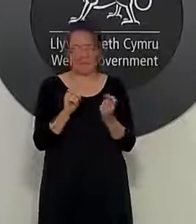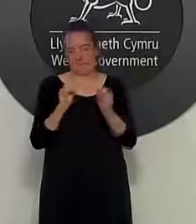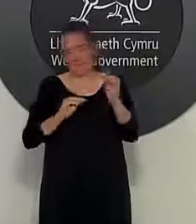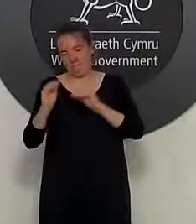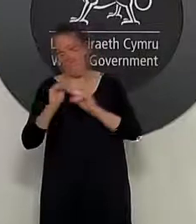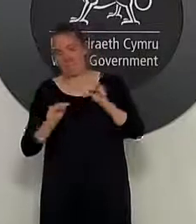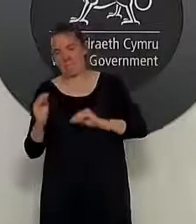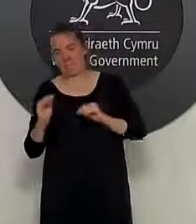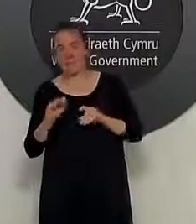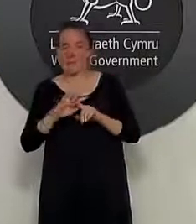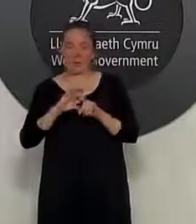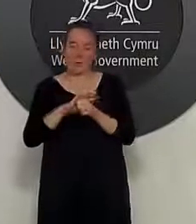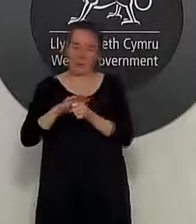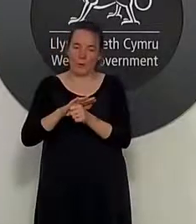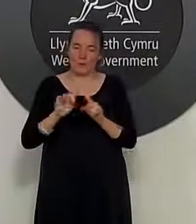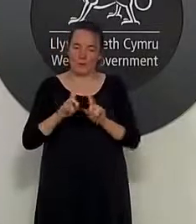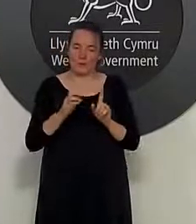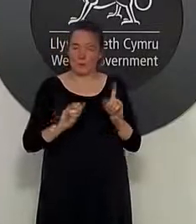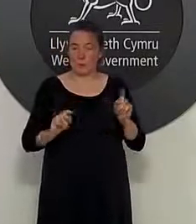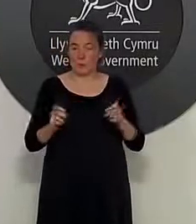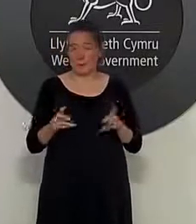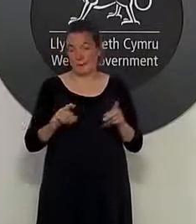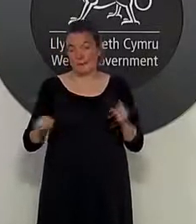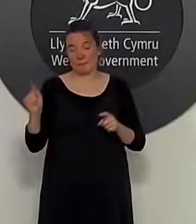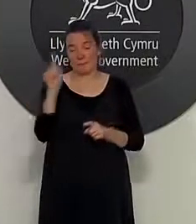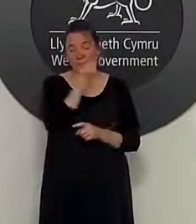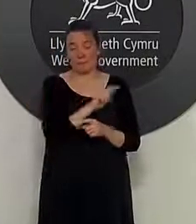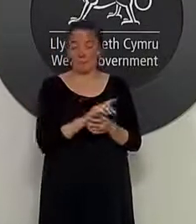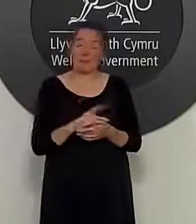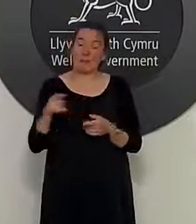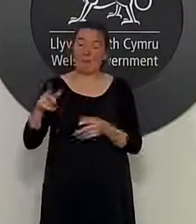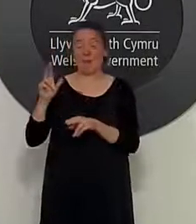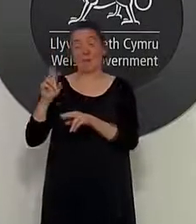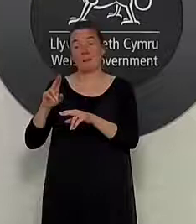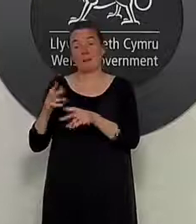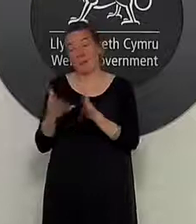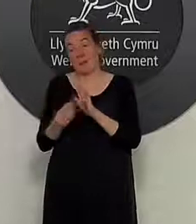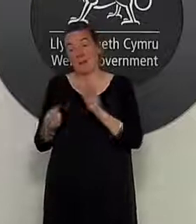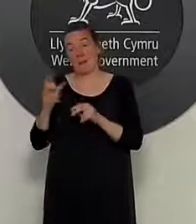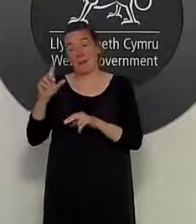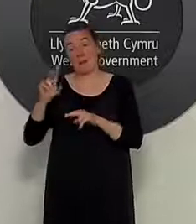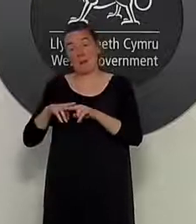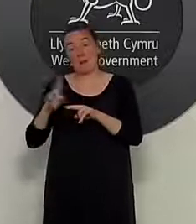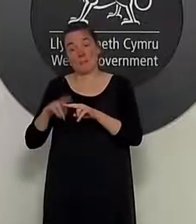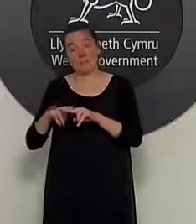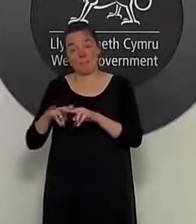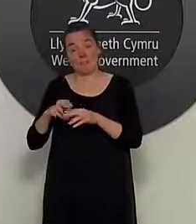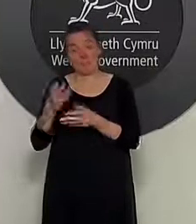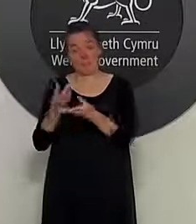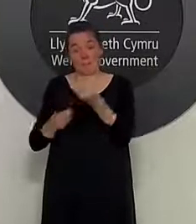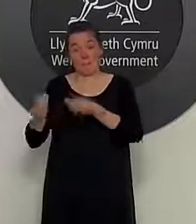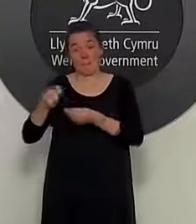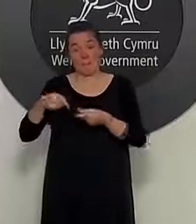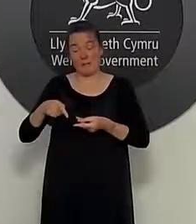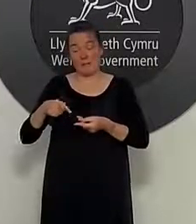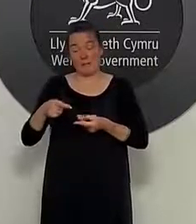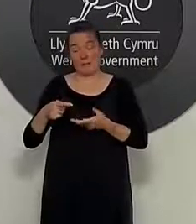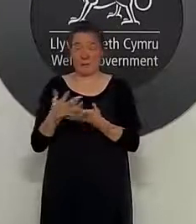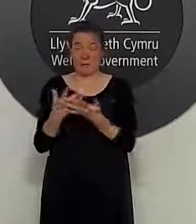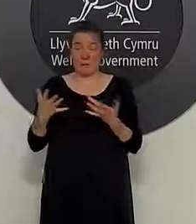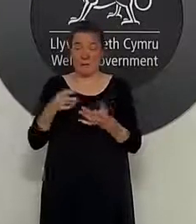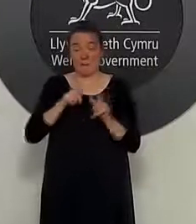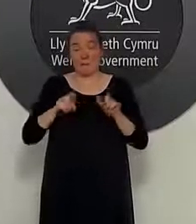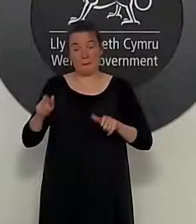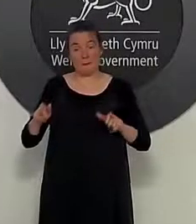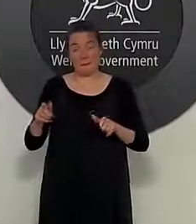economy revolves quite a lot around people who live in Cardiff during the working week and may go back to